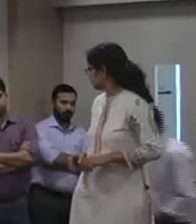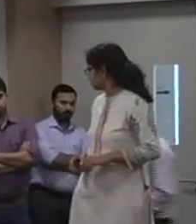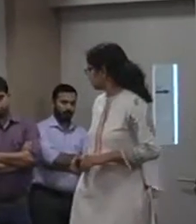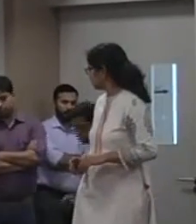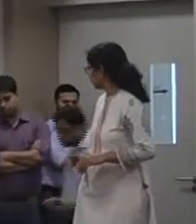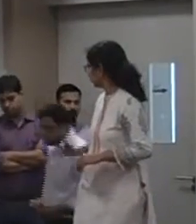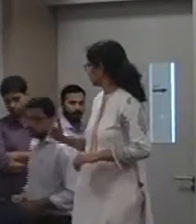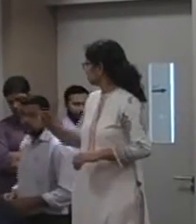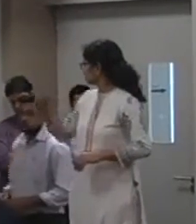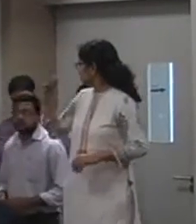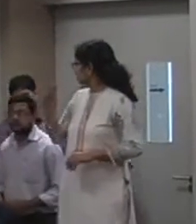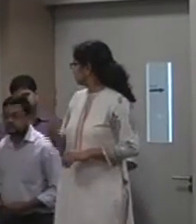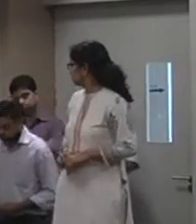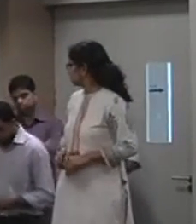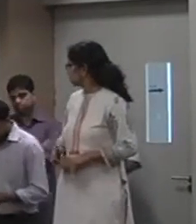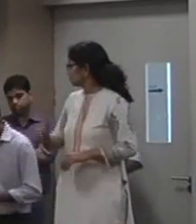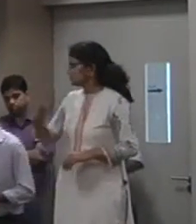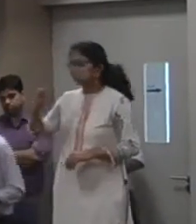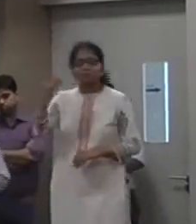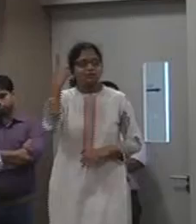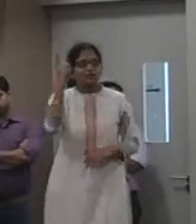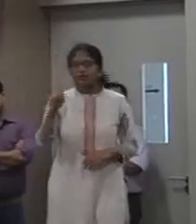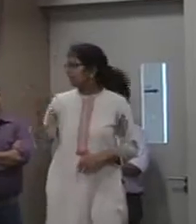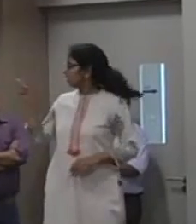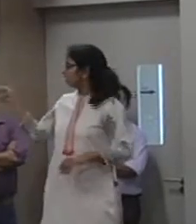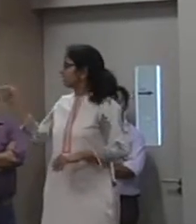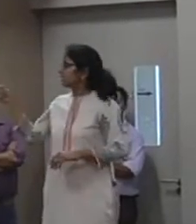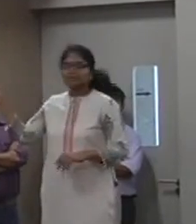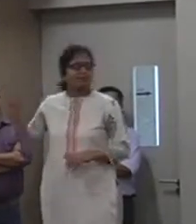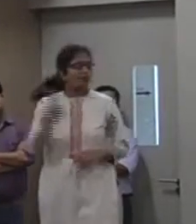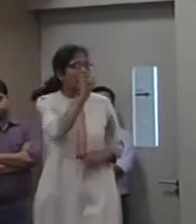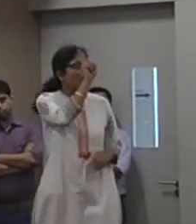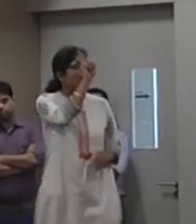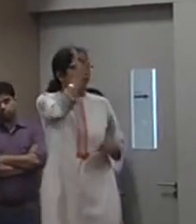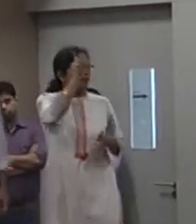PO1, the polling officer 1.